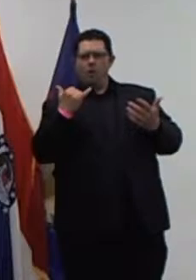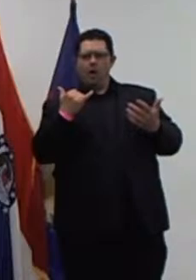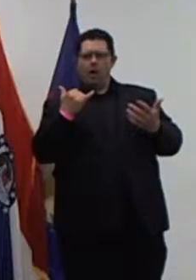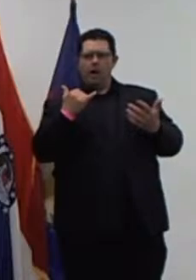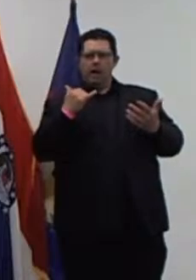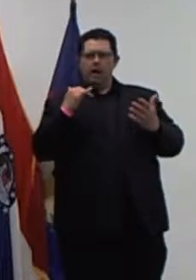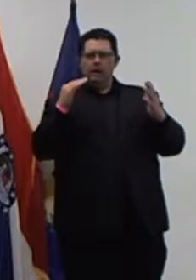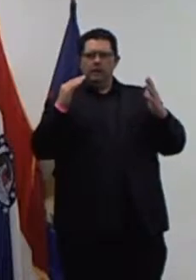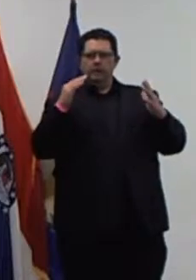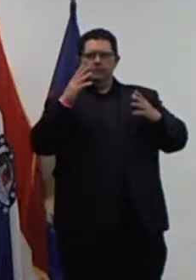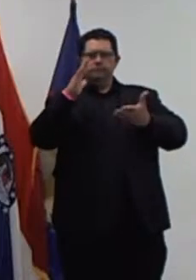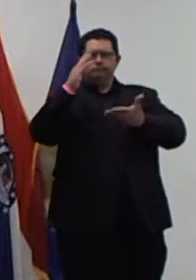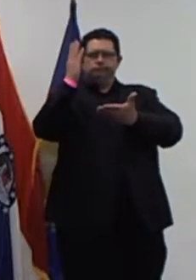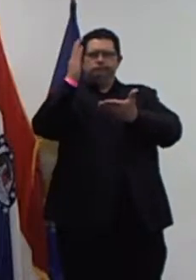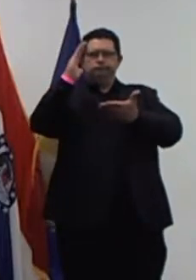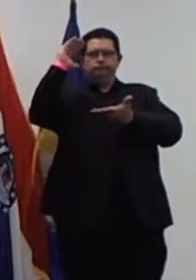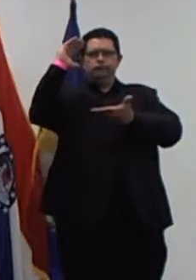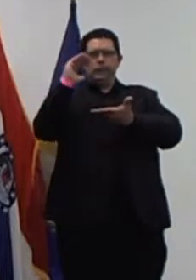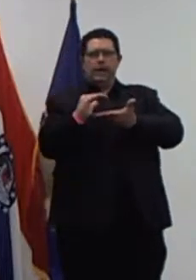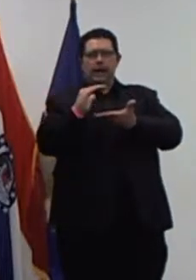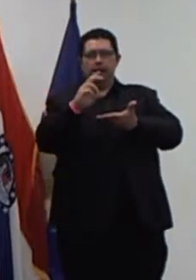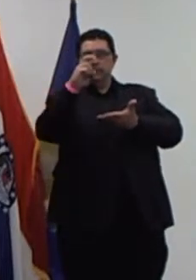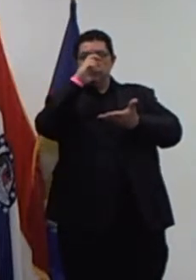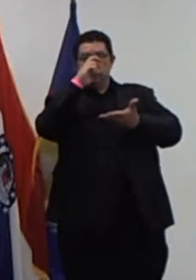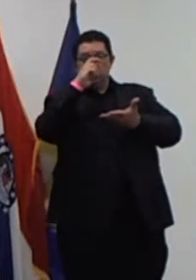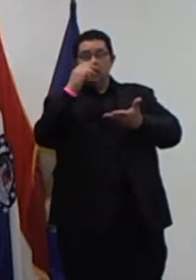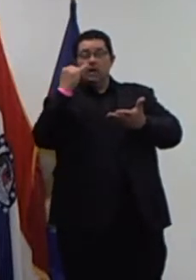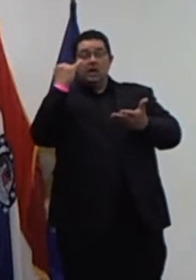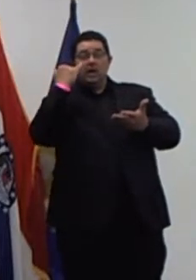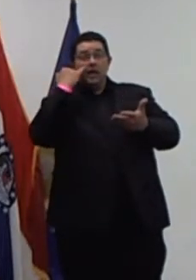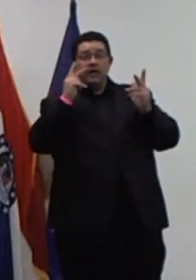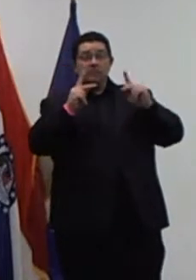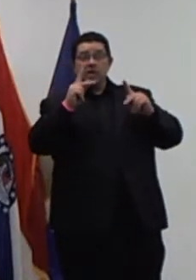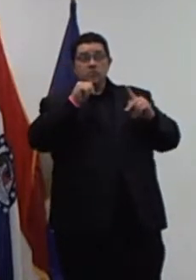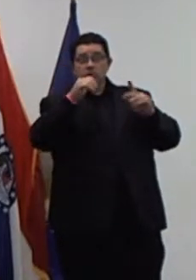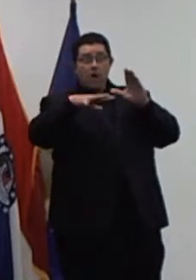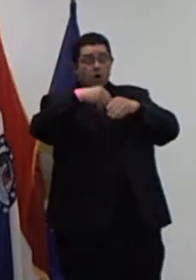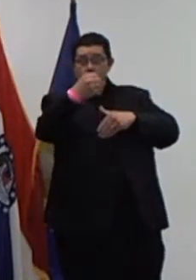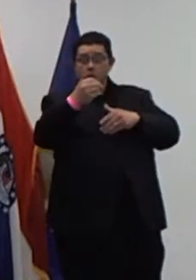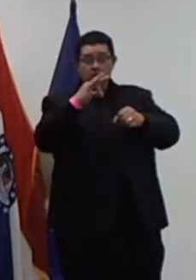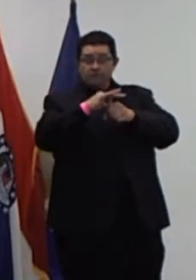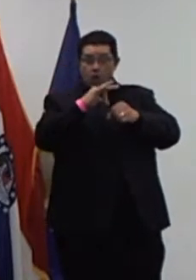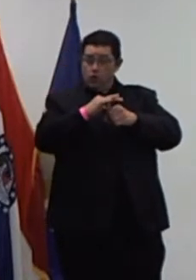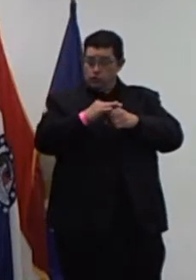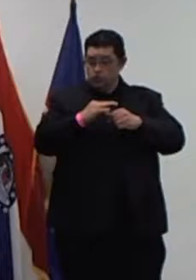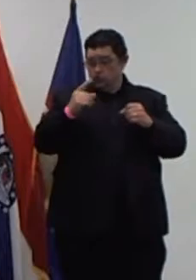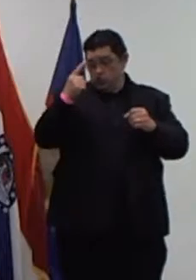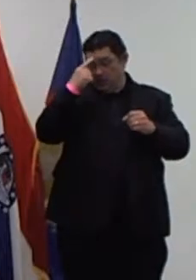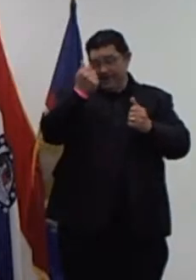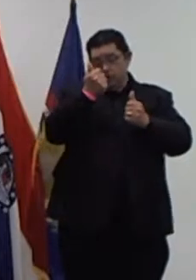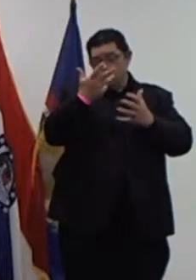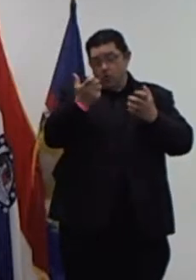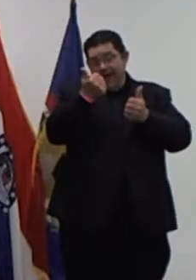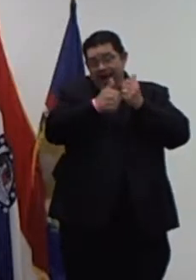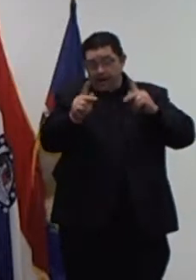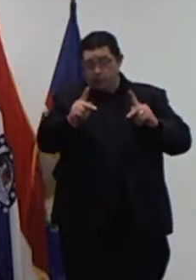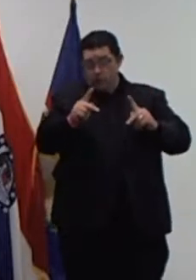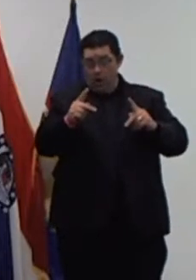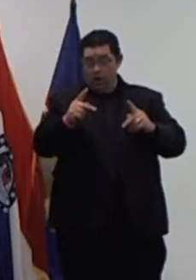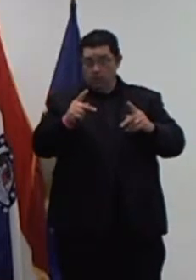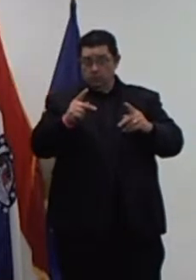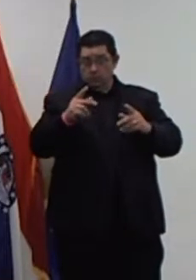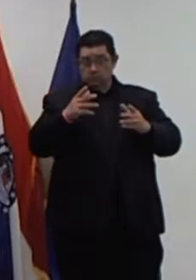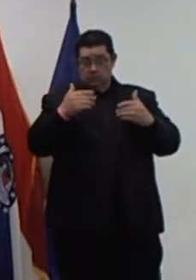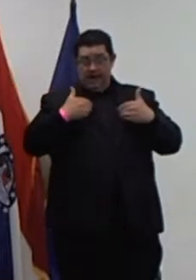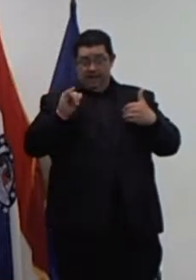rules when the alternative is not going out to vote? I mean, it seems like you want everyone to exercise that right. Yeah, well, first of all, let me kind of go back to